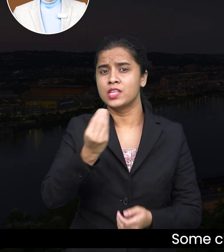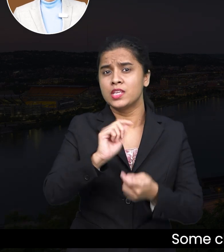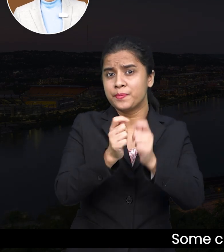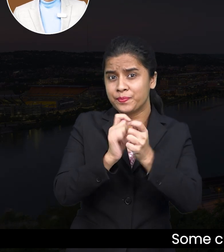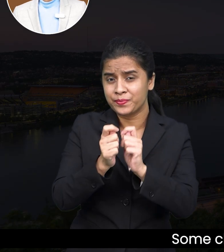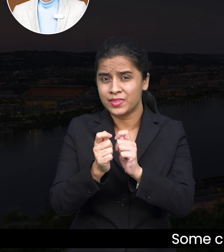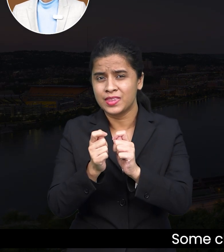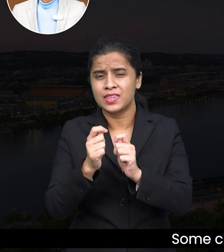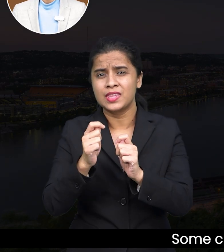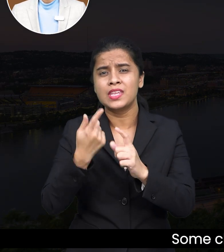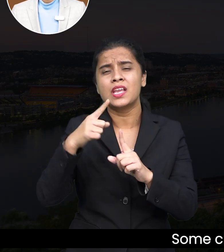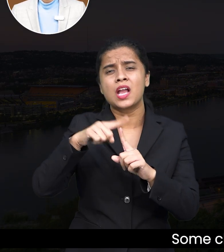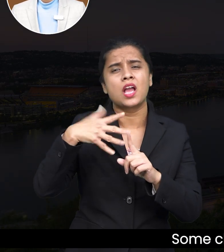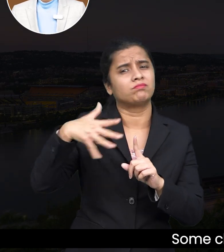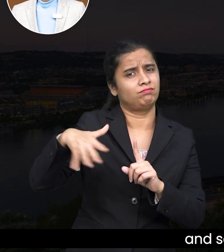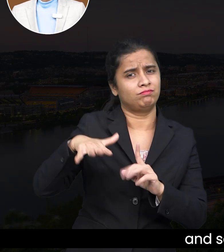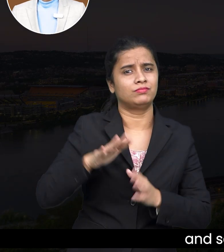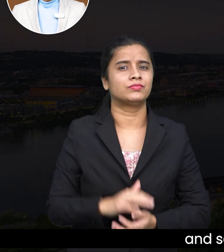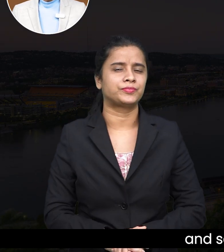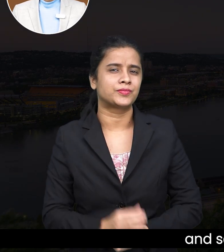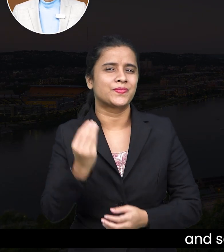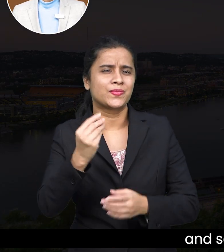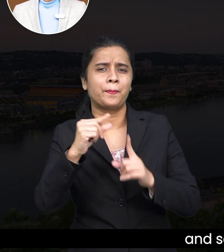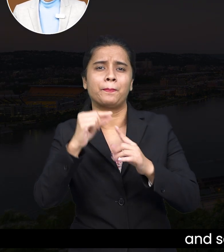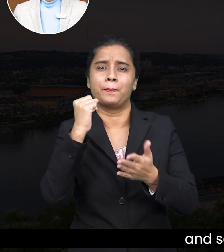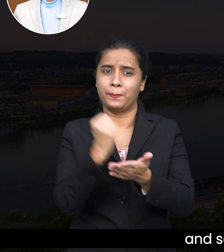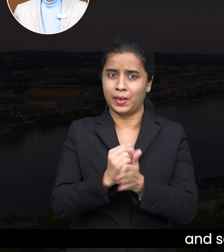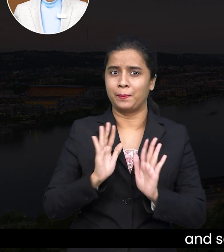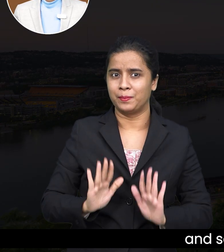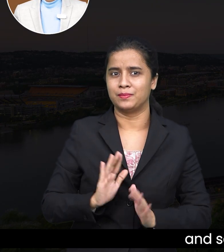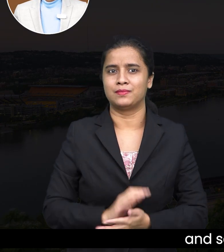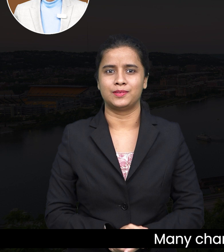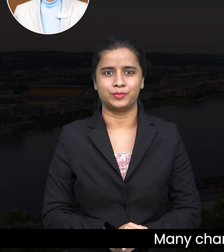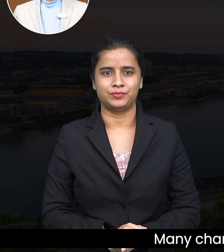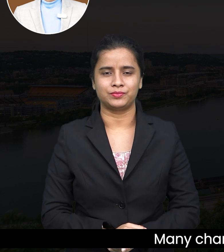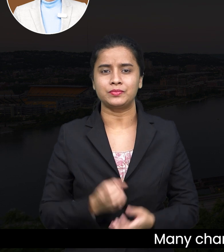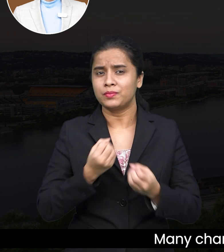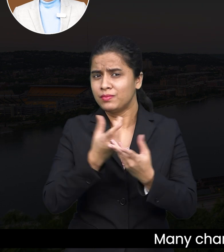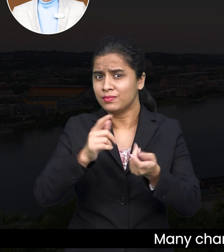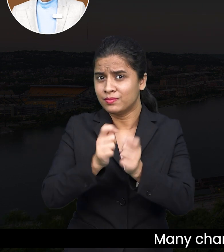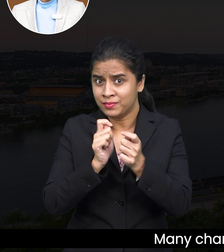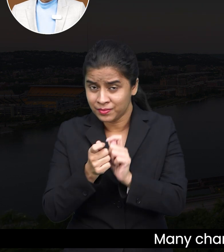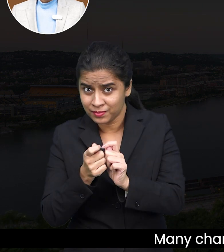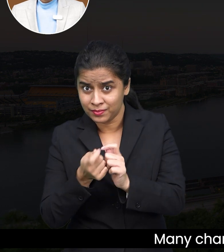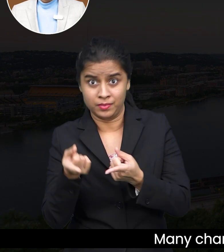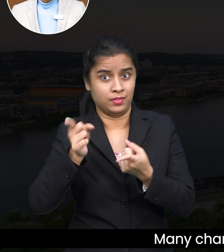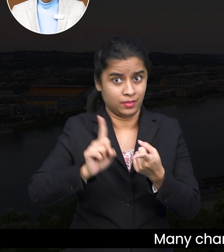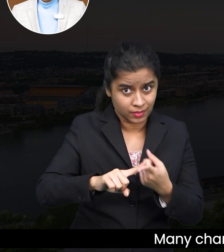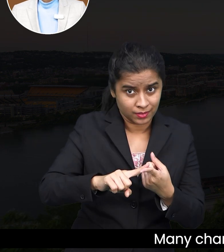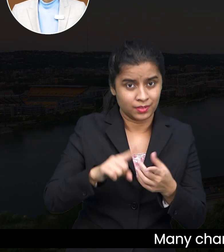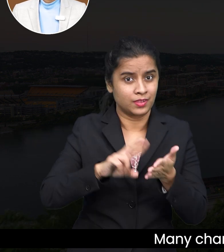Some changes are temporary and some are permanent. Many changes take